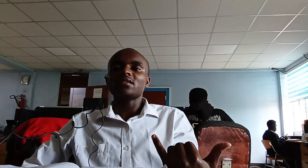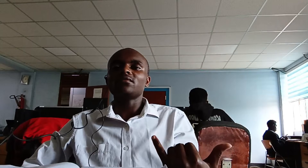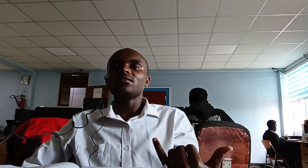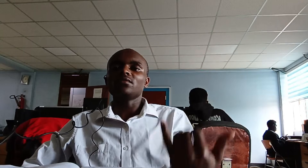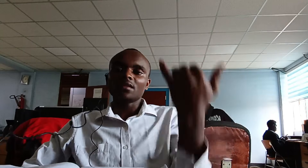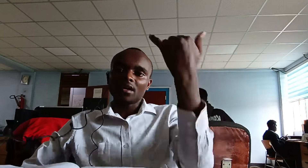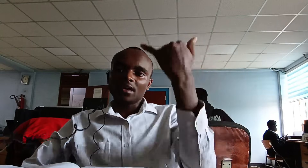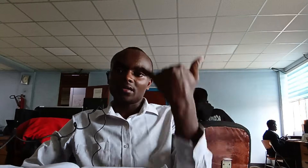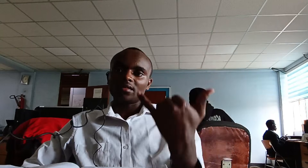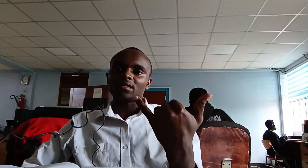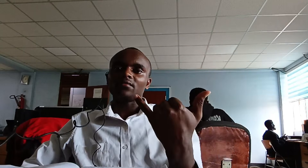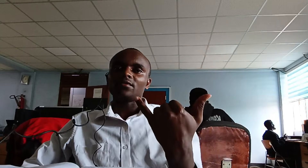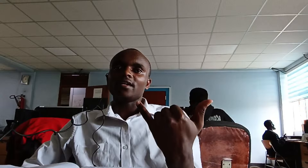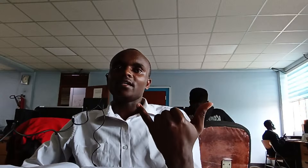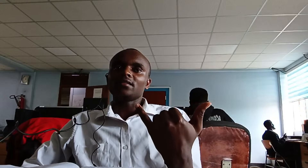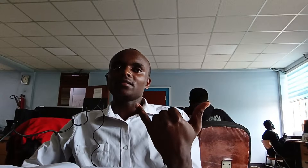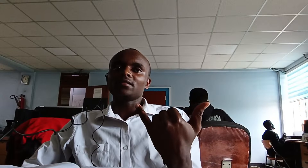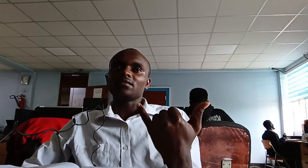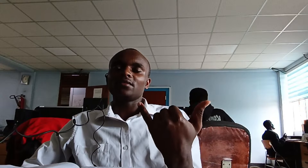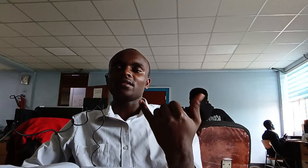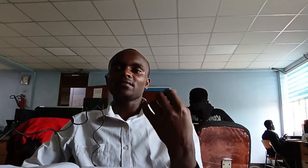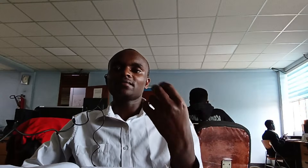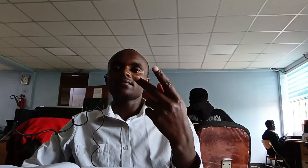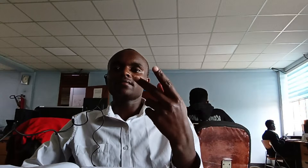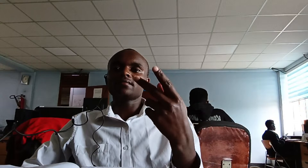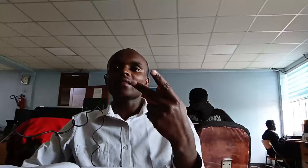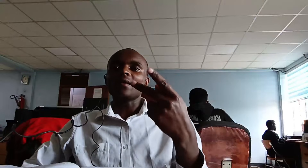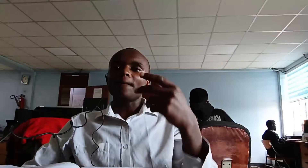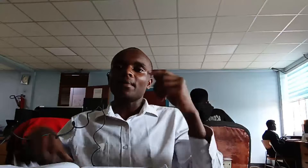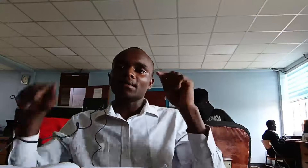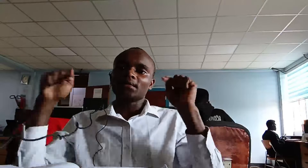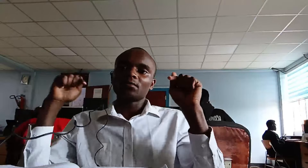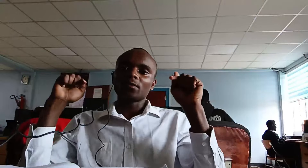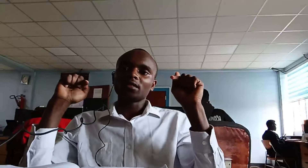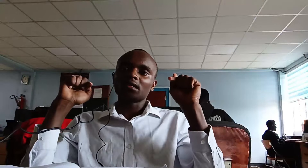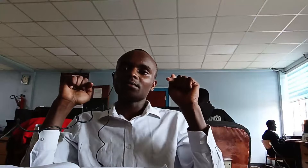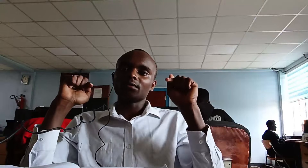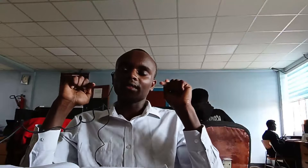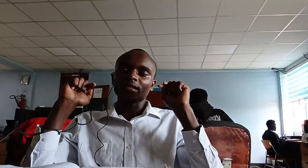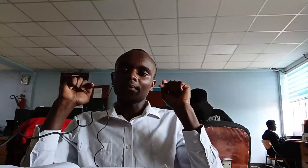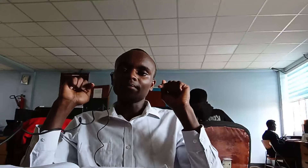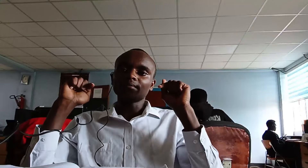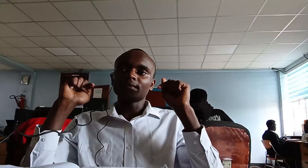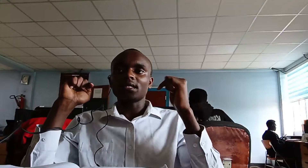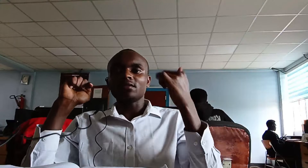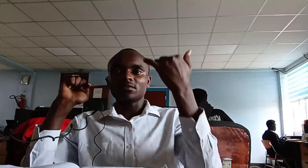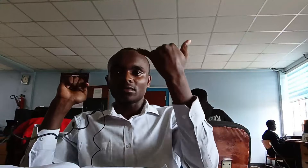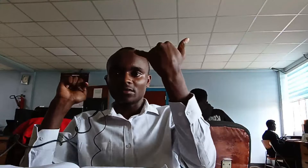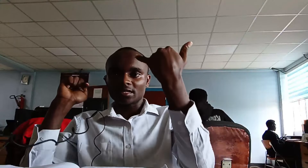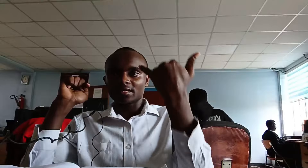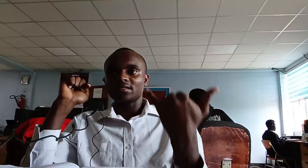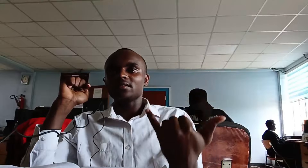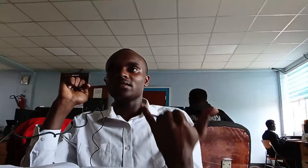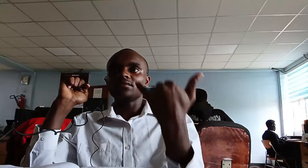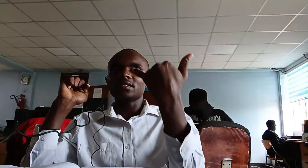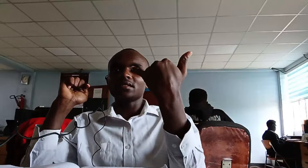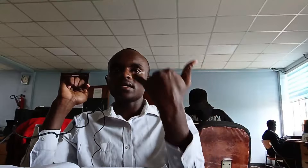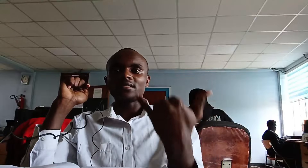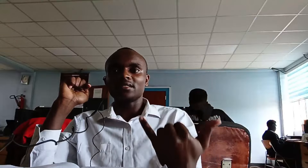youth, the sign for young. Okay, but when it comes to exam, this one will write it, just write it as